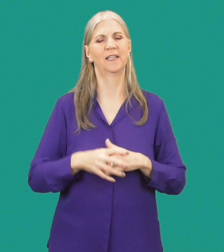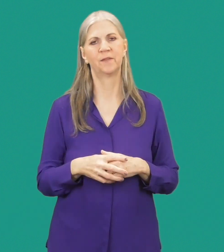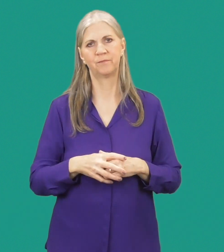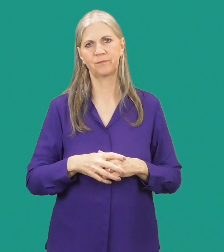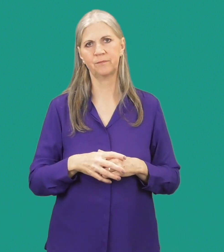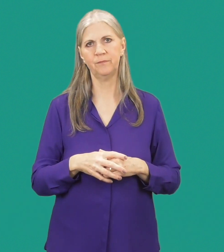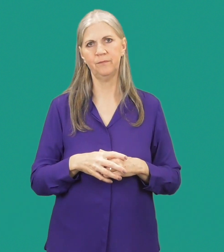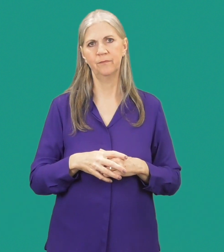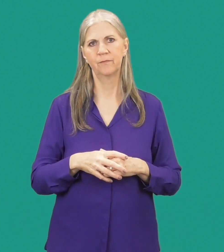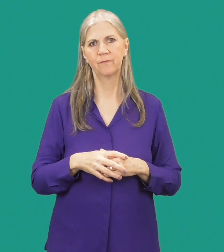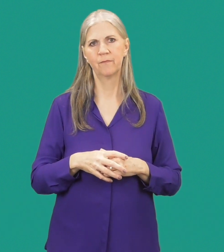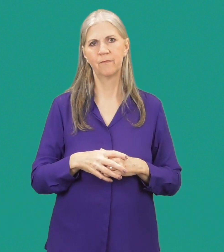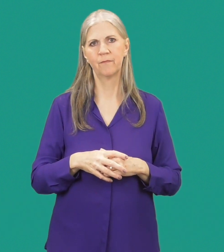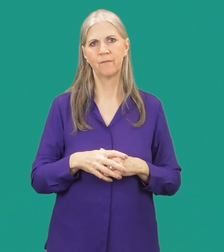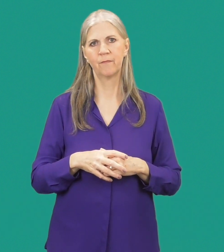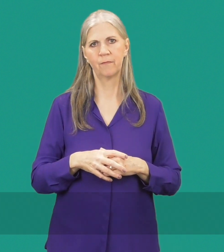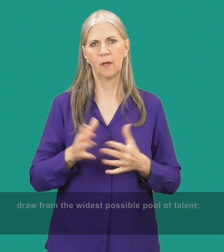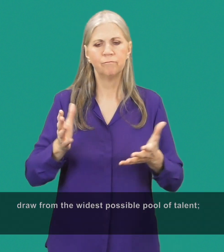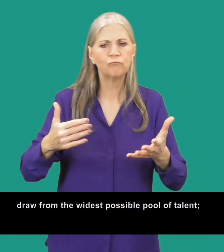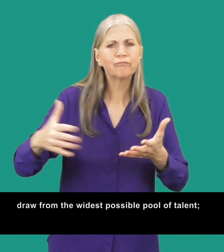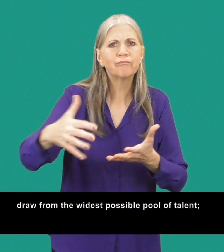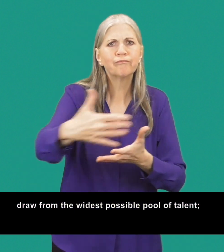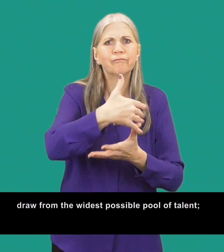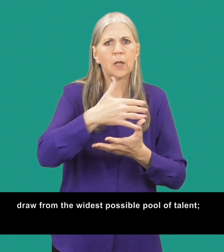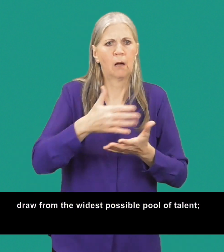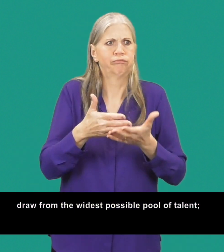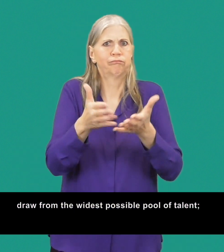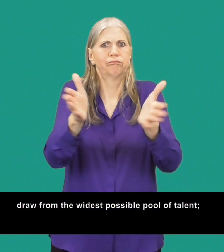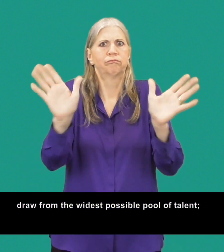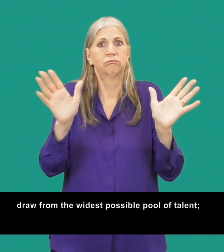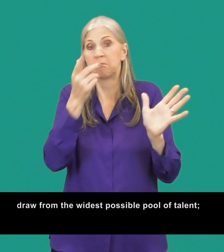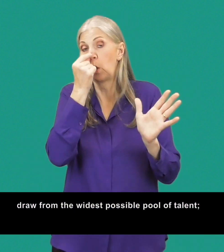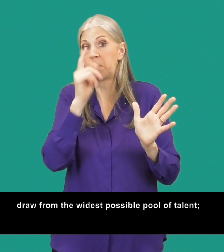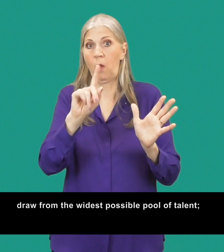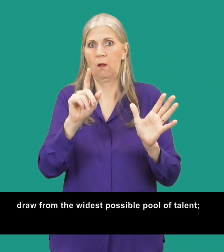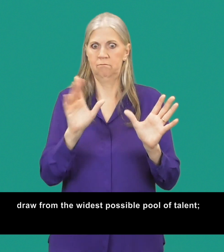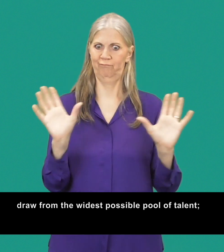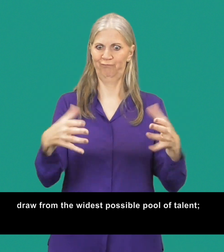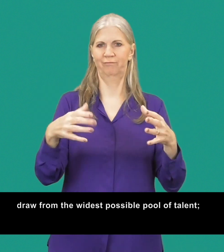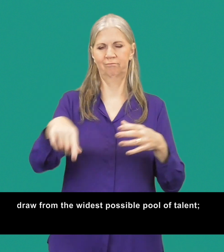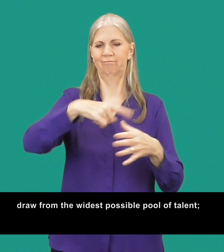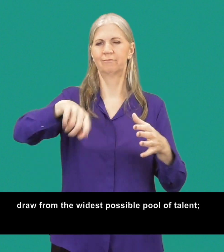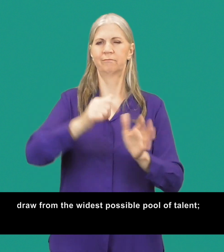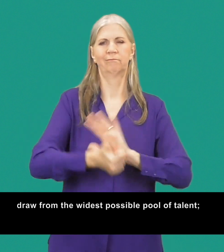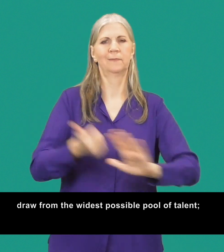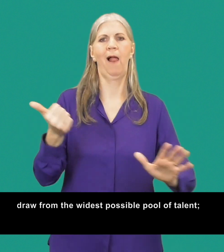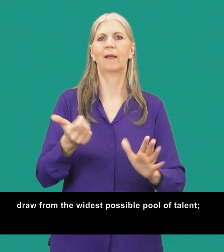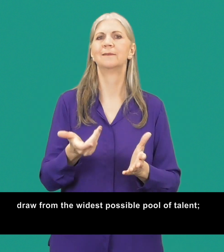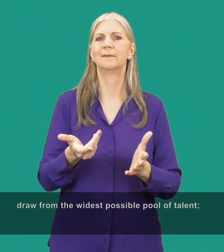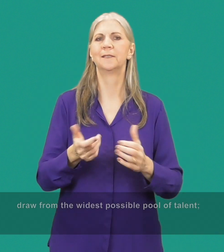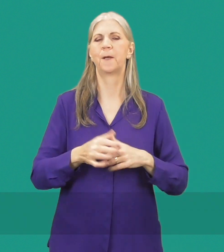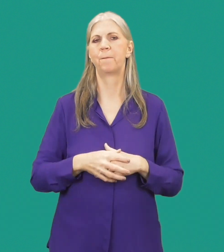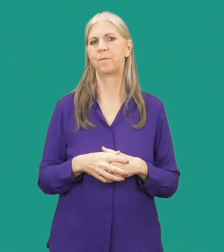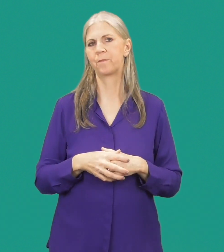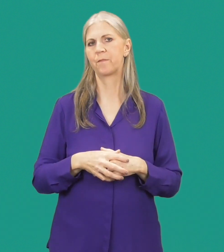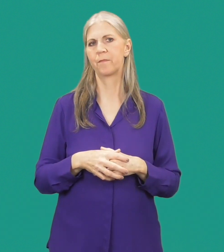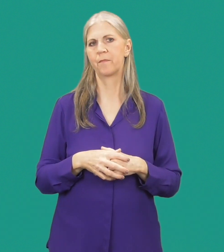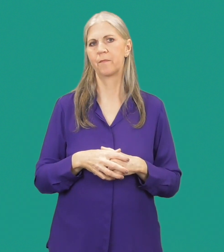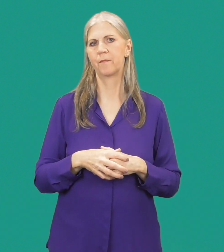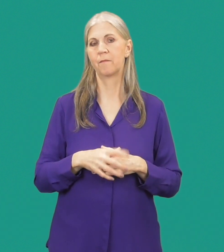draw from the widest possible pool of talent, secure high quality staff